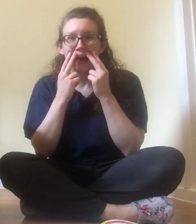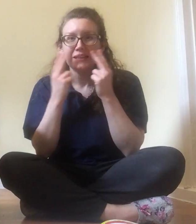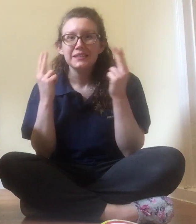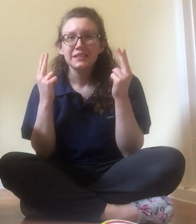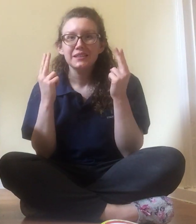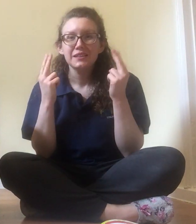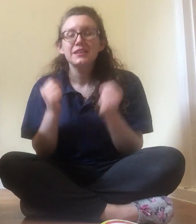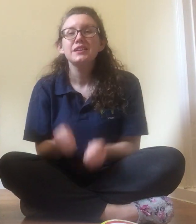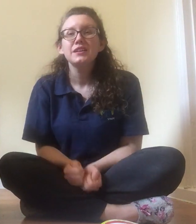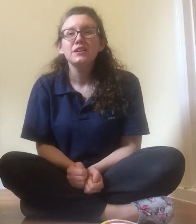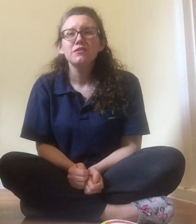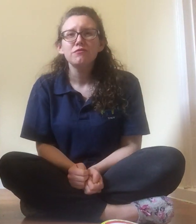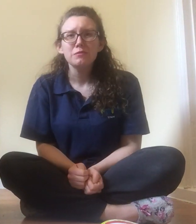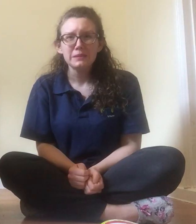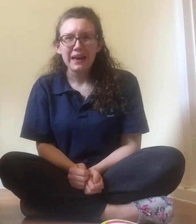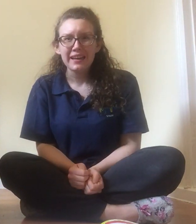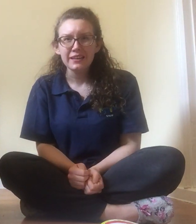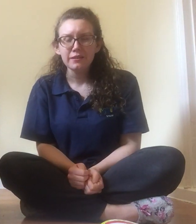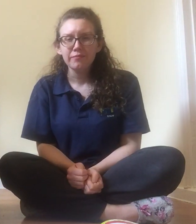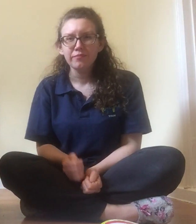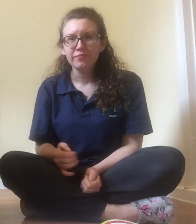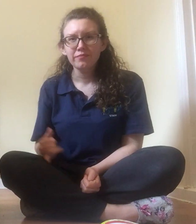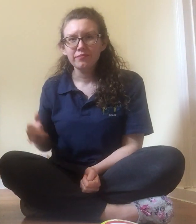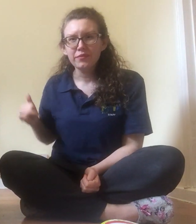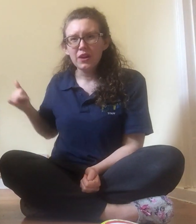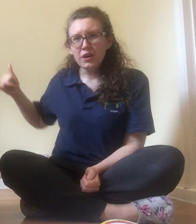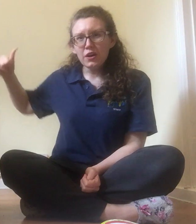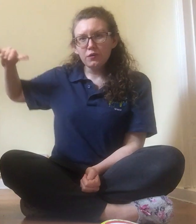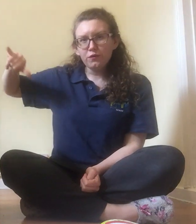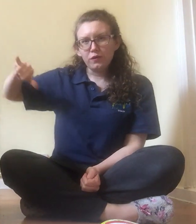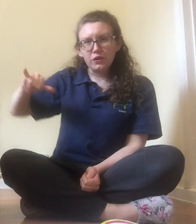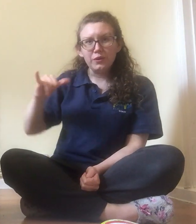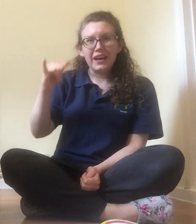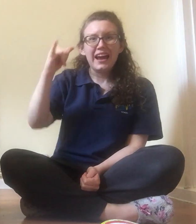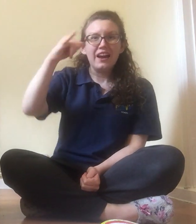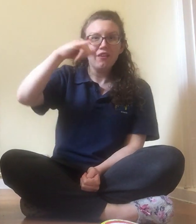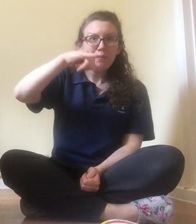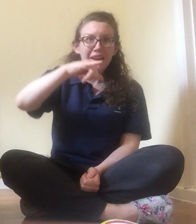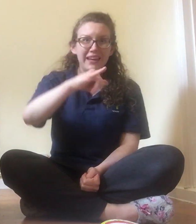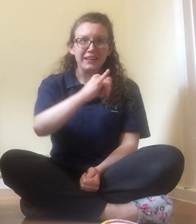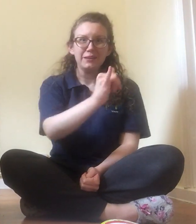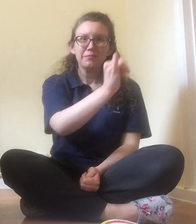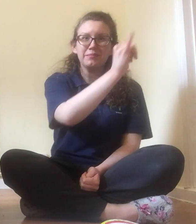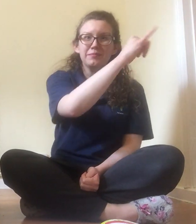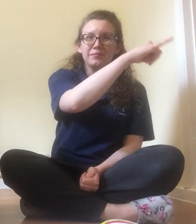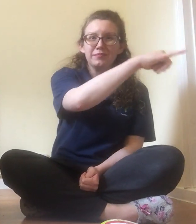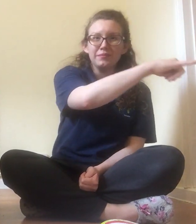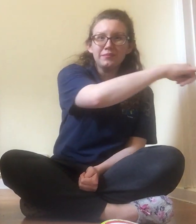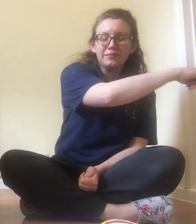cat from Spain flew an aeroplane.